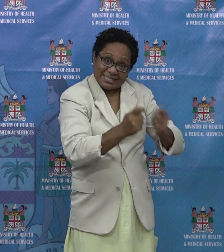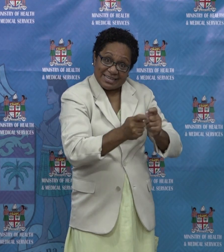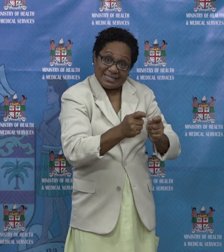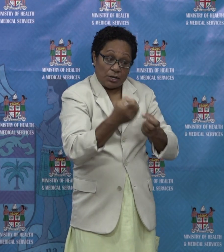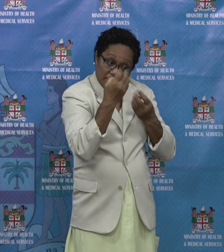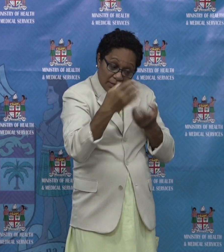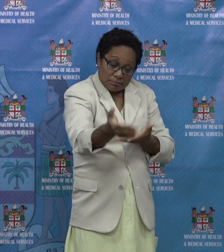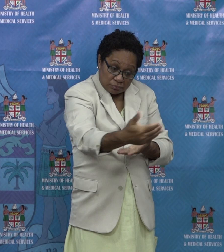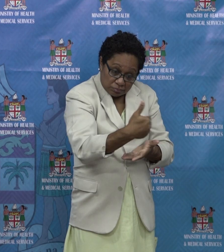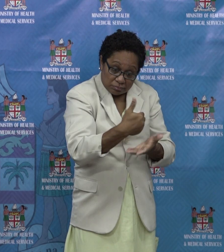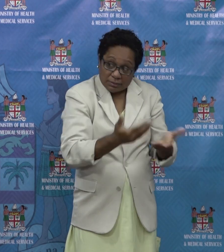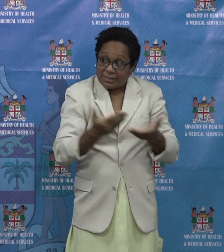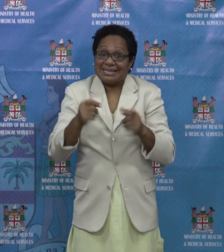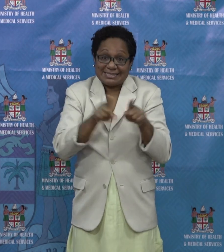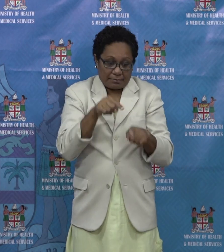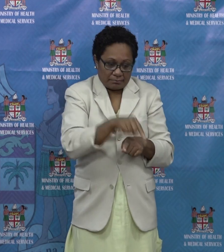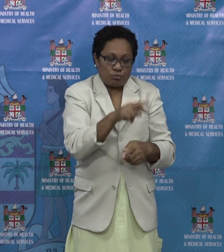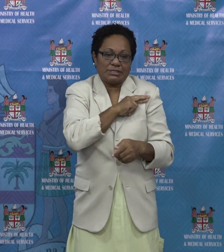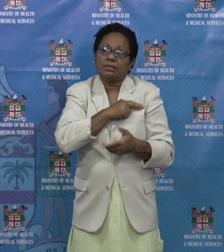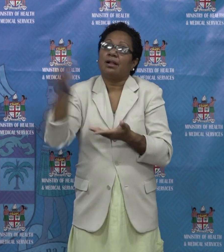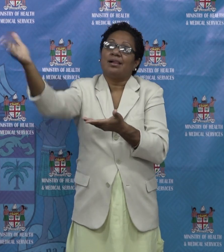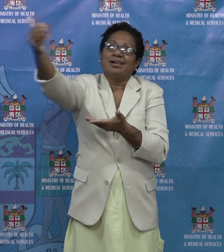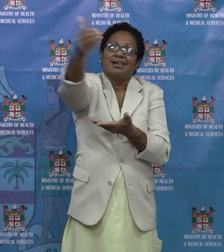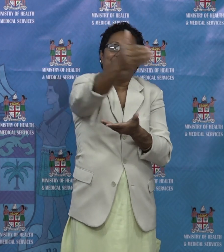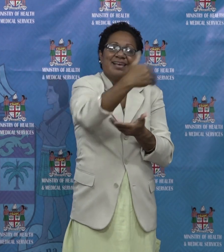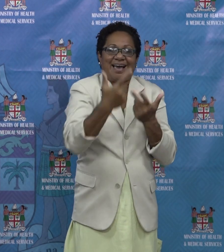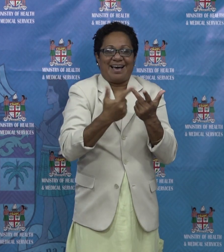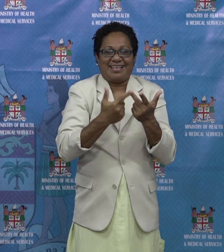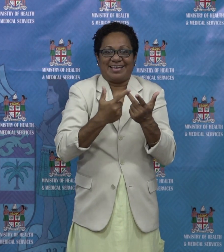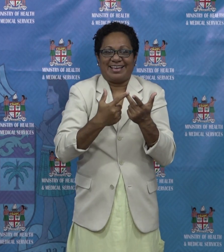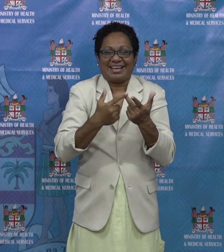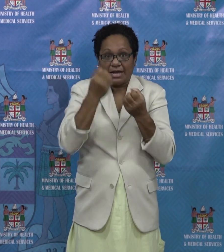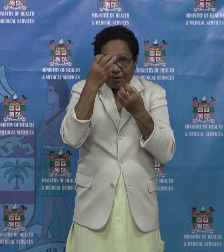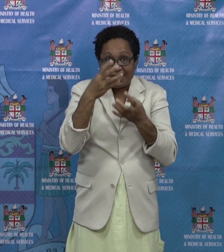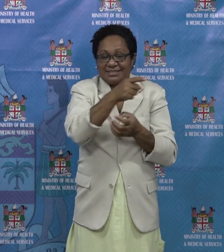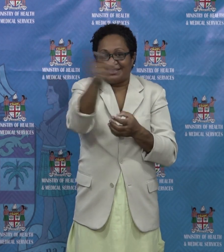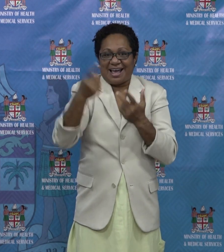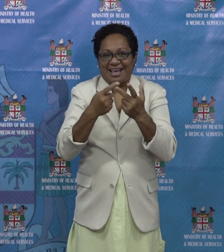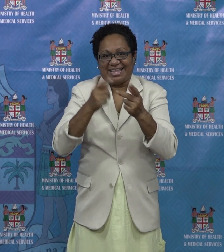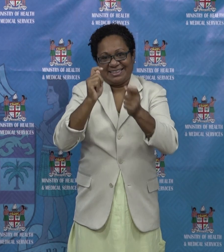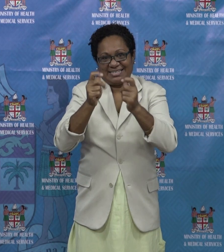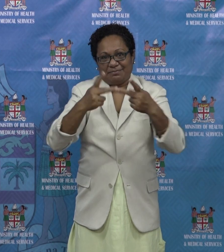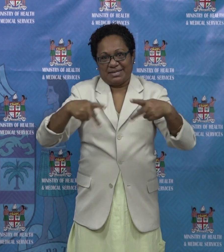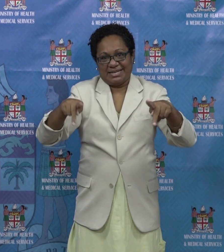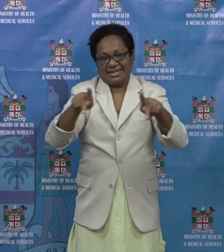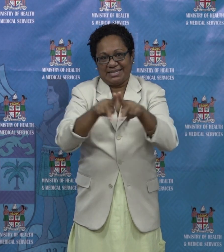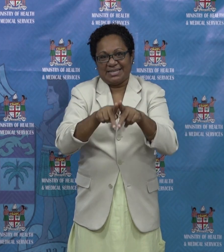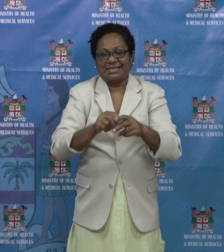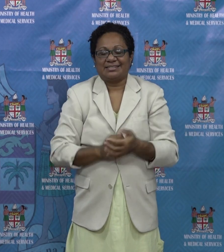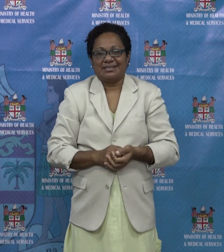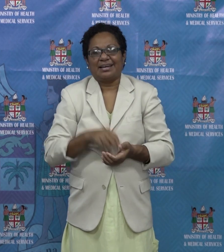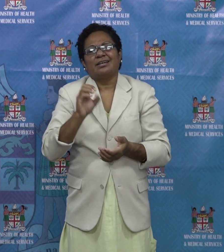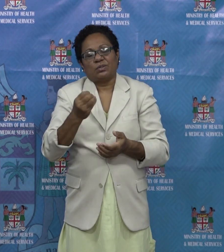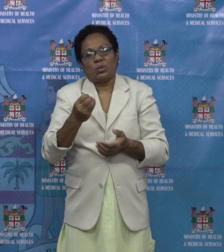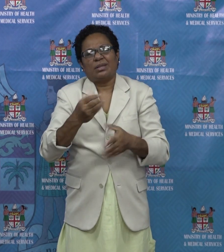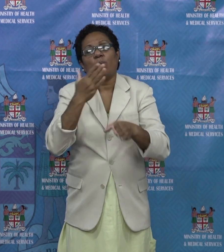in the data that comes in from the other lab. So it's a whole process that is not just explained by the number of lab staff